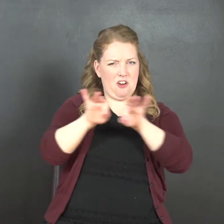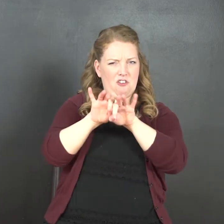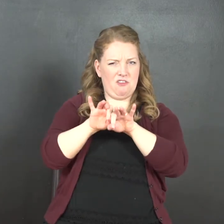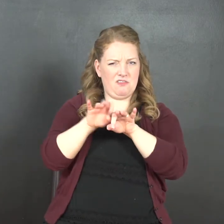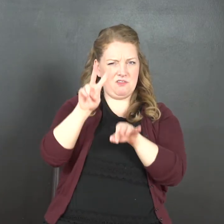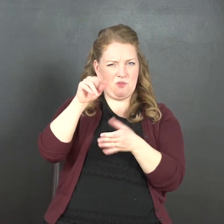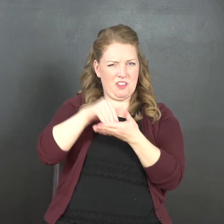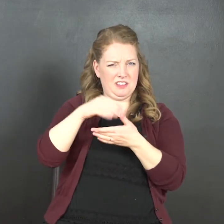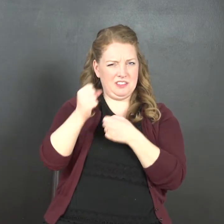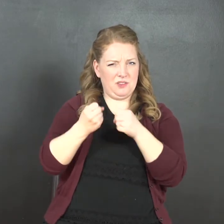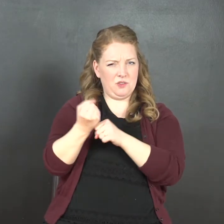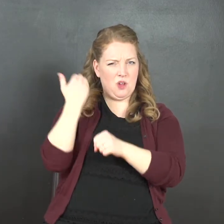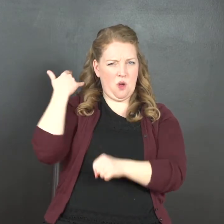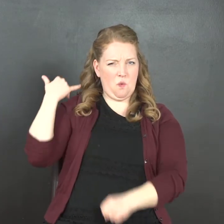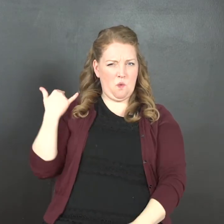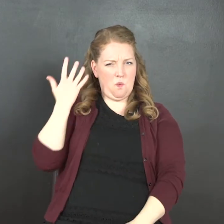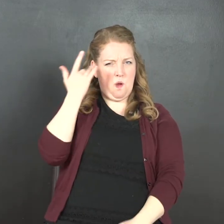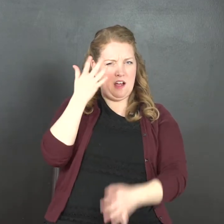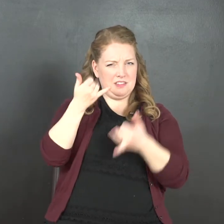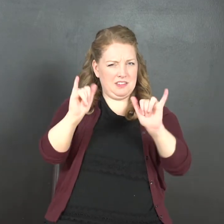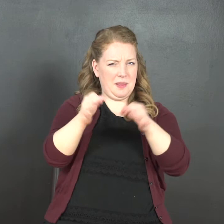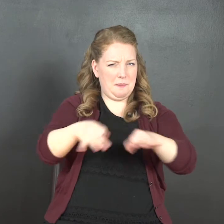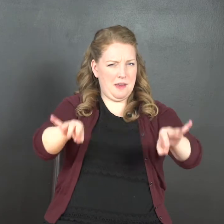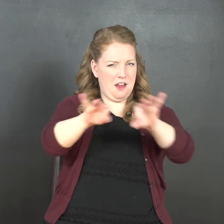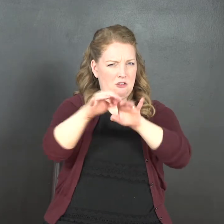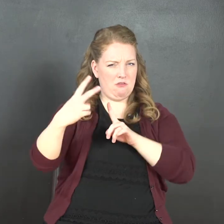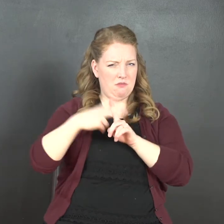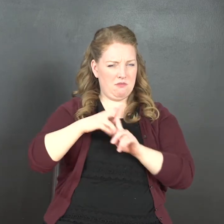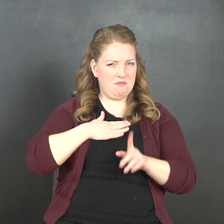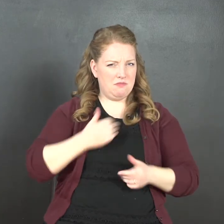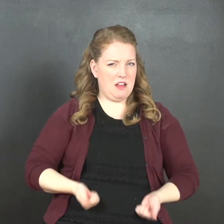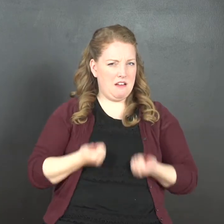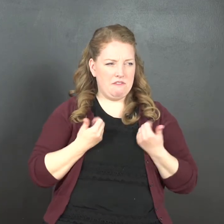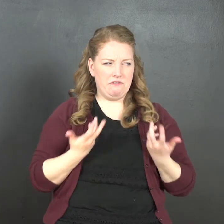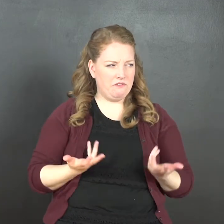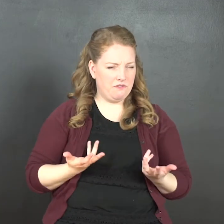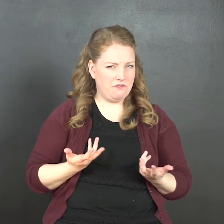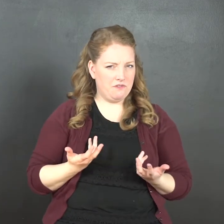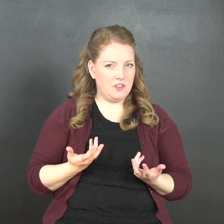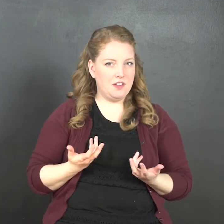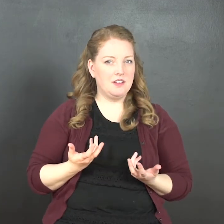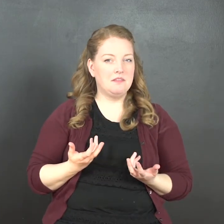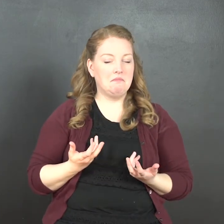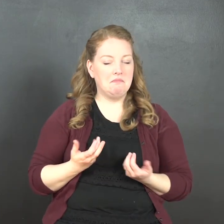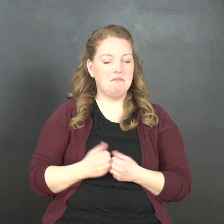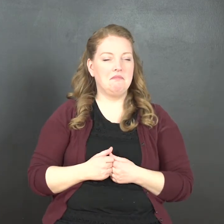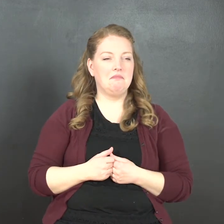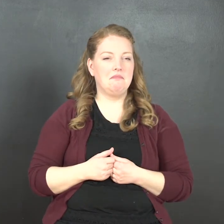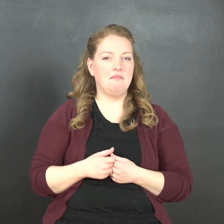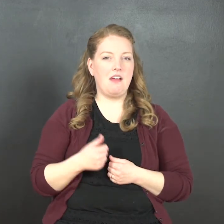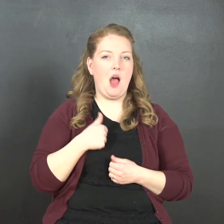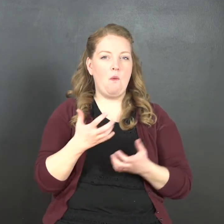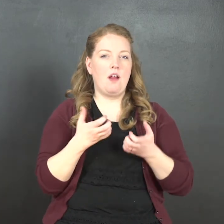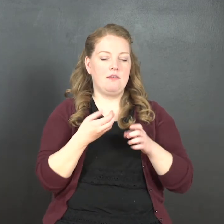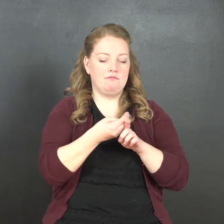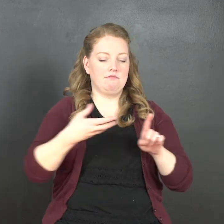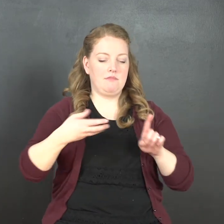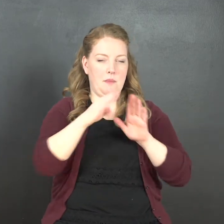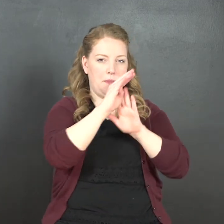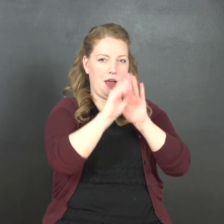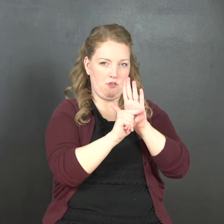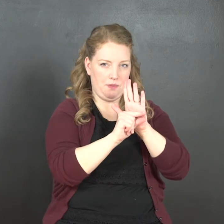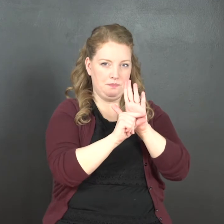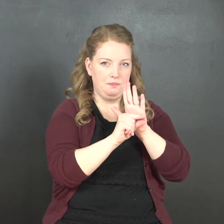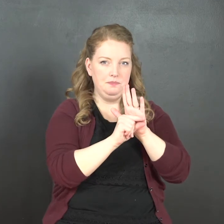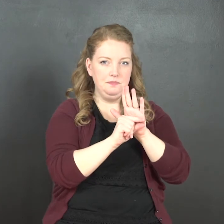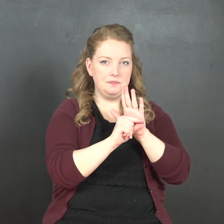were. And they were using that to then argue against Jesus. In fact, the Greeks of that day viewed bodily death as final, some